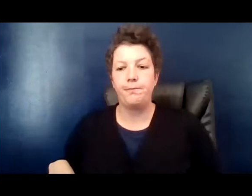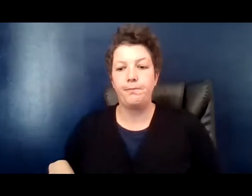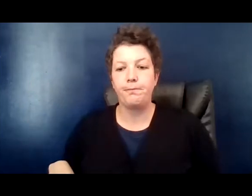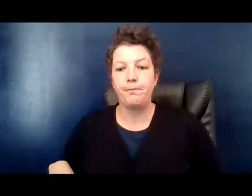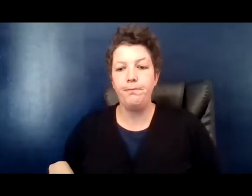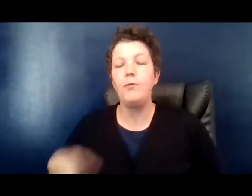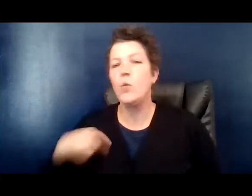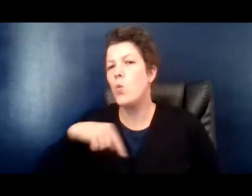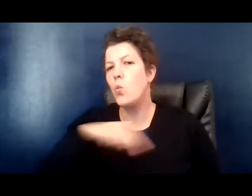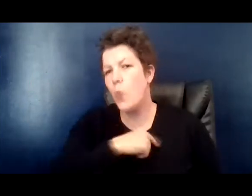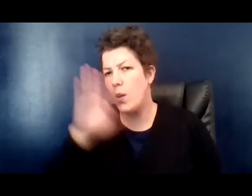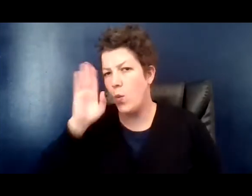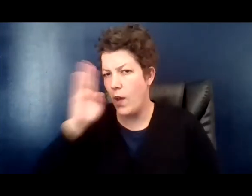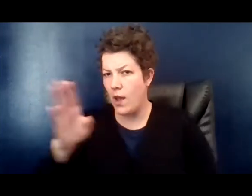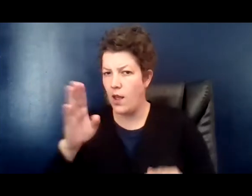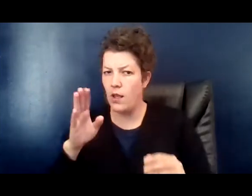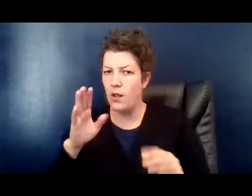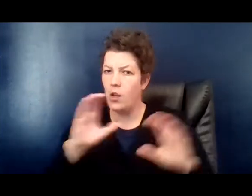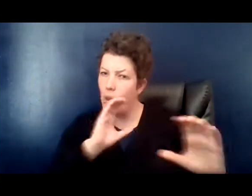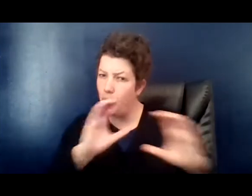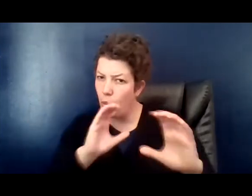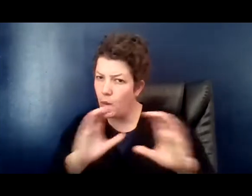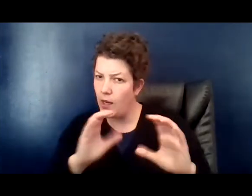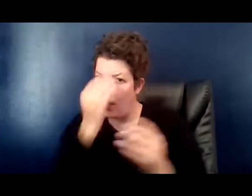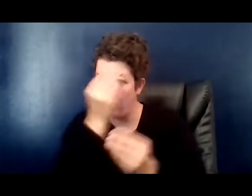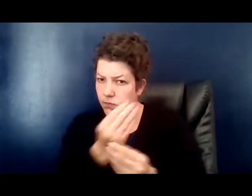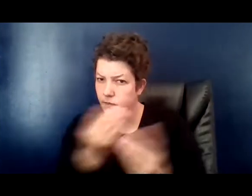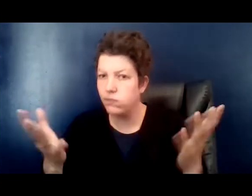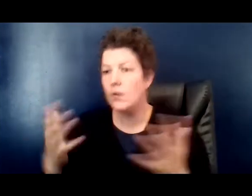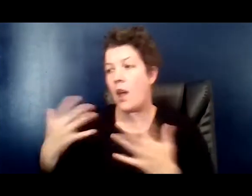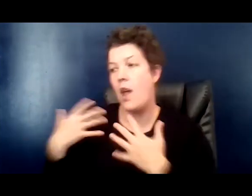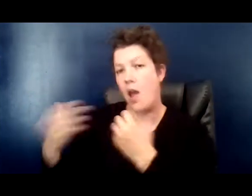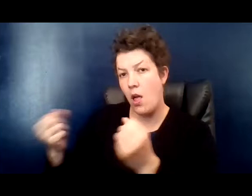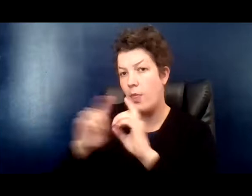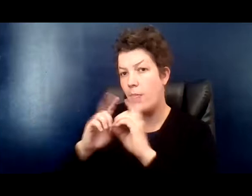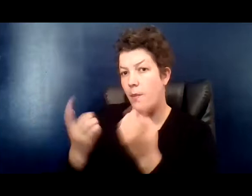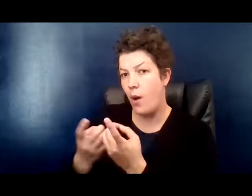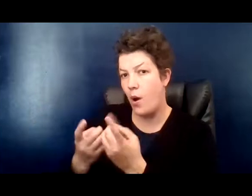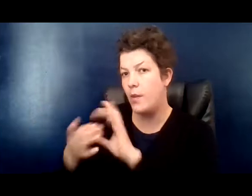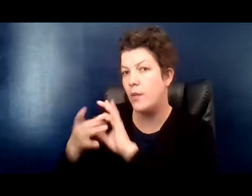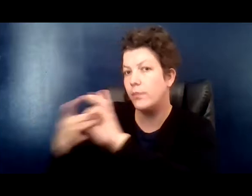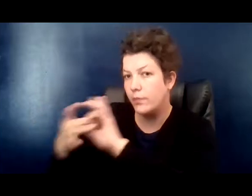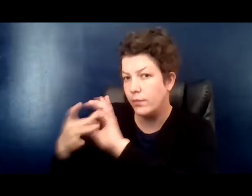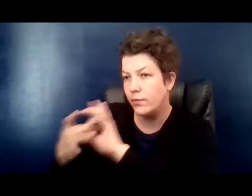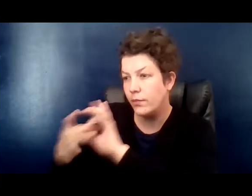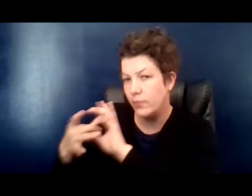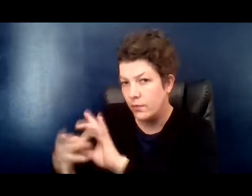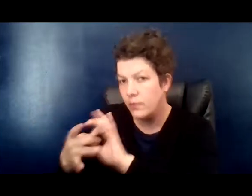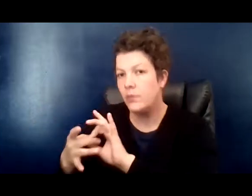those restrictions to our health department, and again, they'll be disseminated from there. So